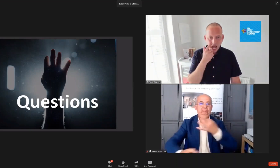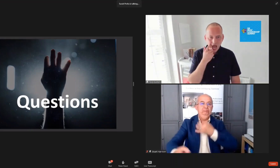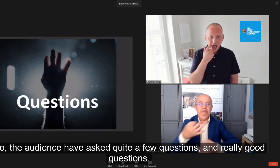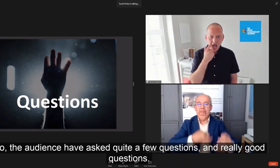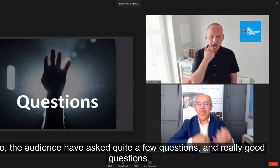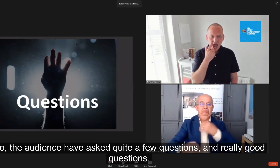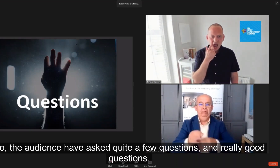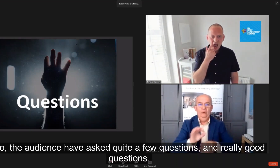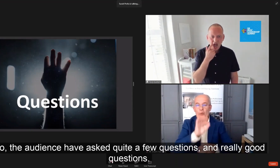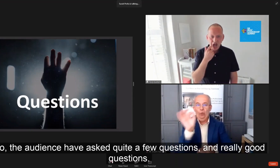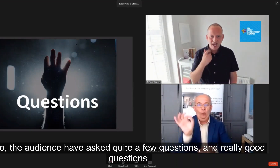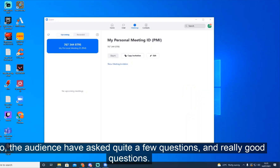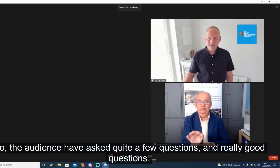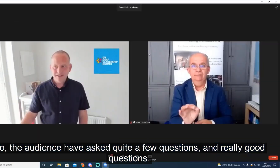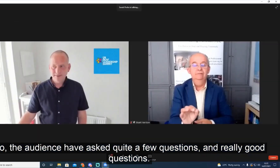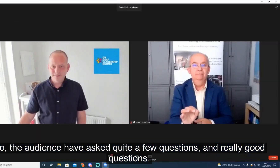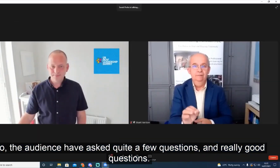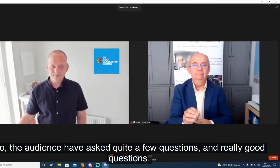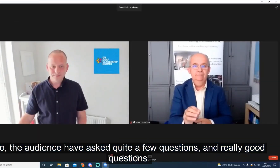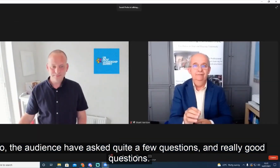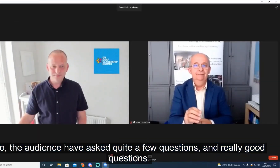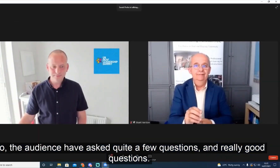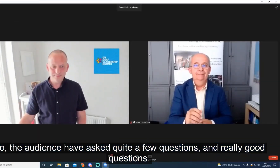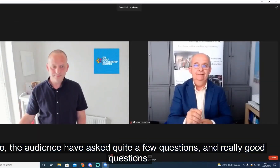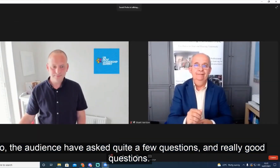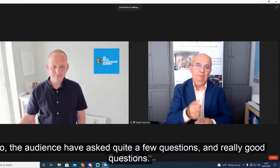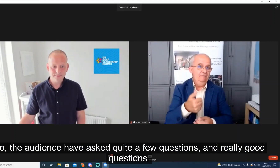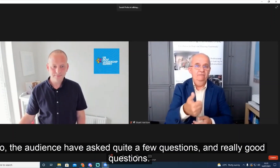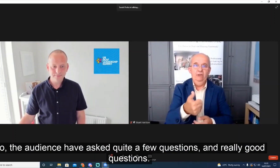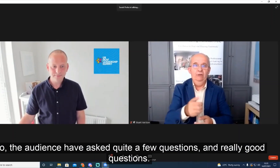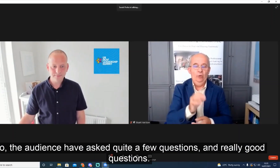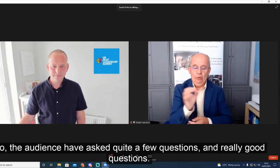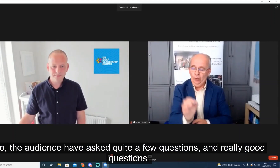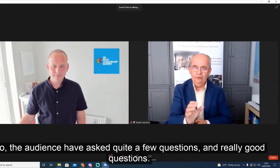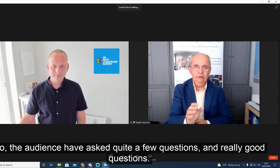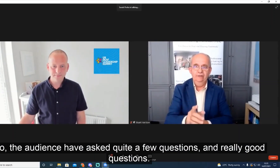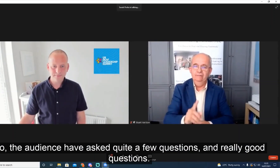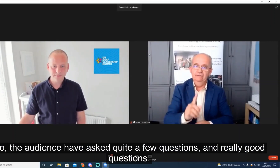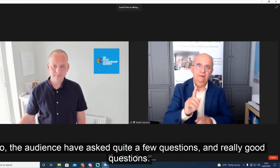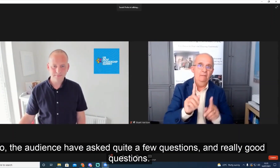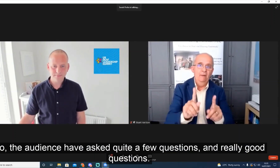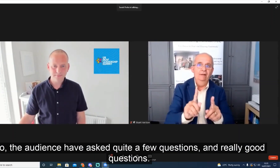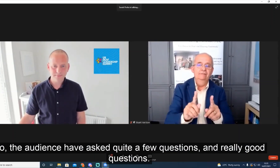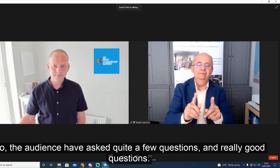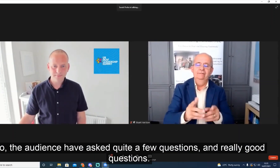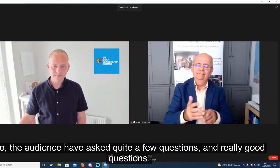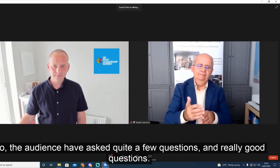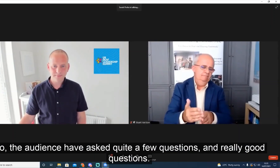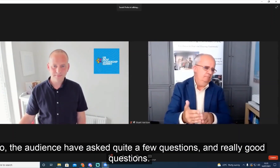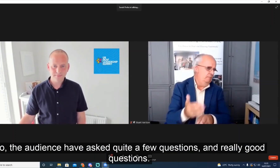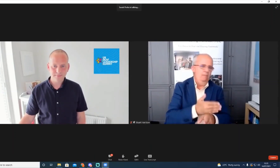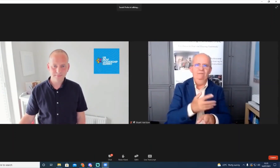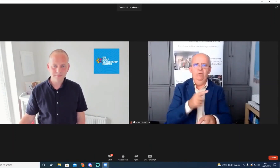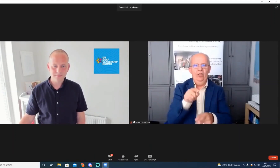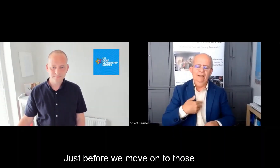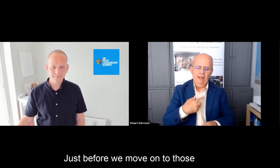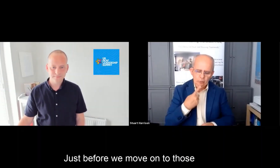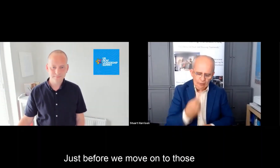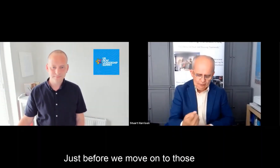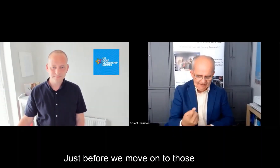So the audience have asked quite a few questions, really good questions. Just before we